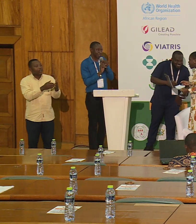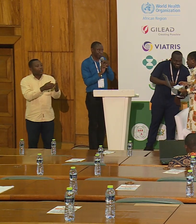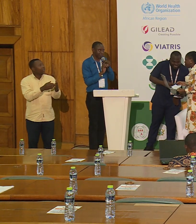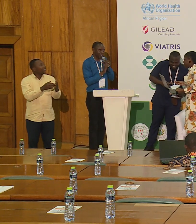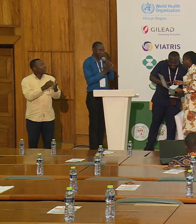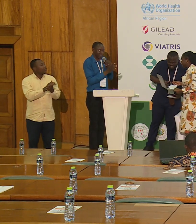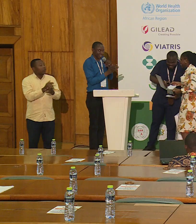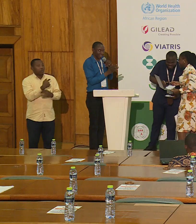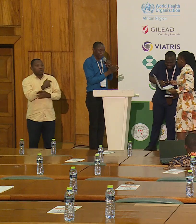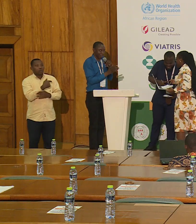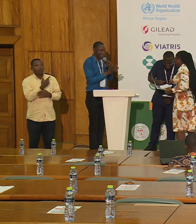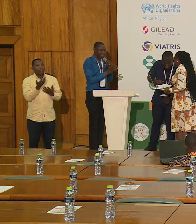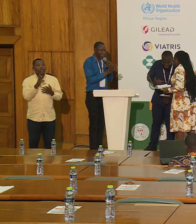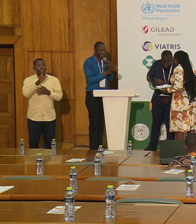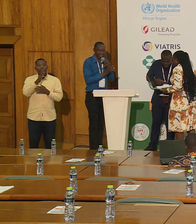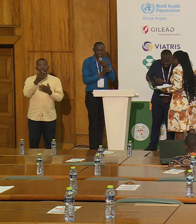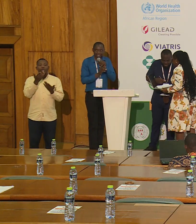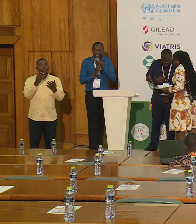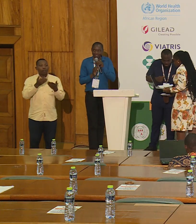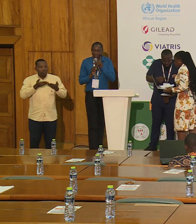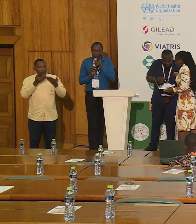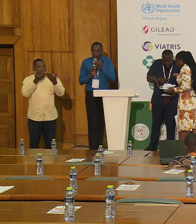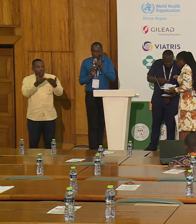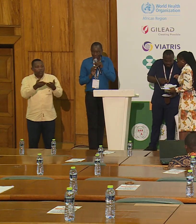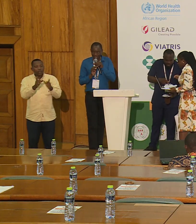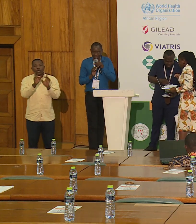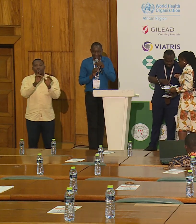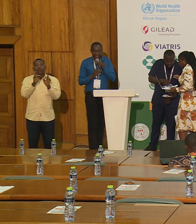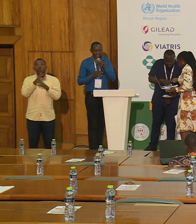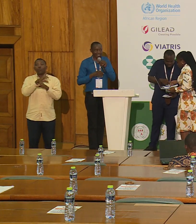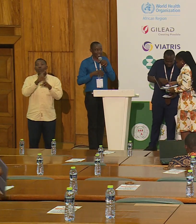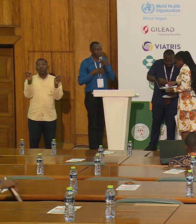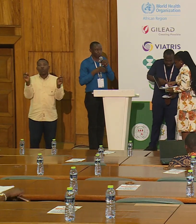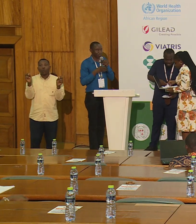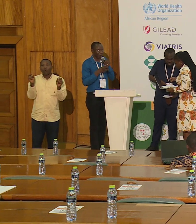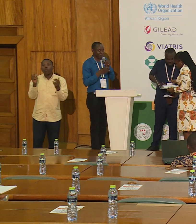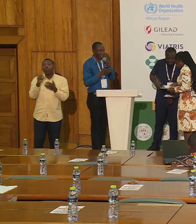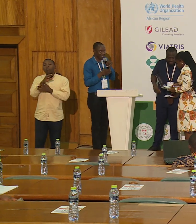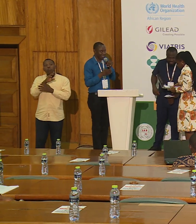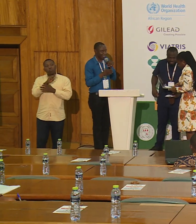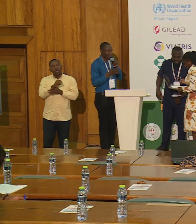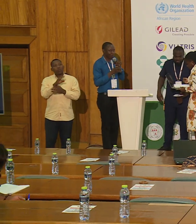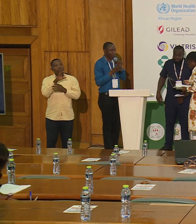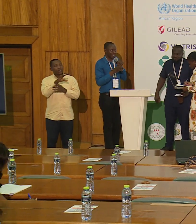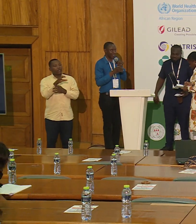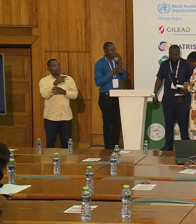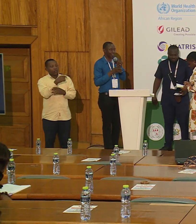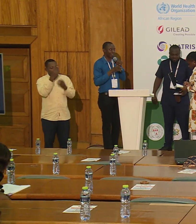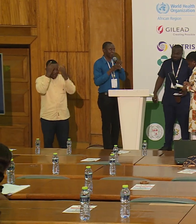these 3 presentations, they had no moderator. I had just to come in